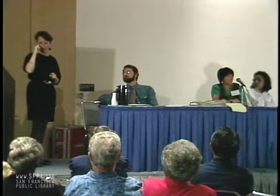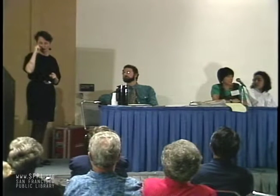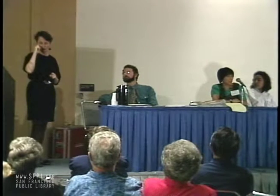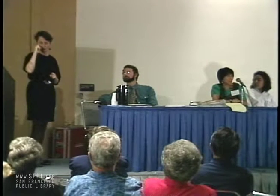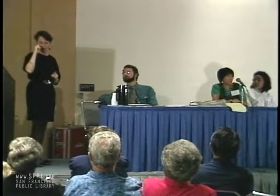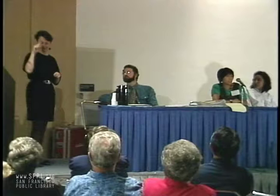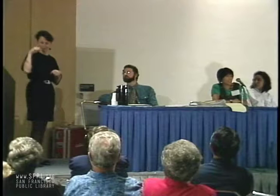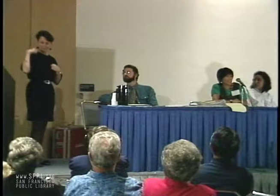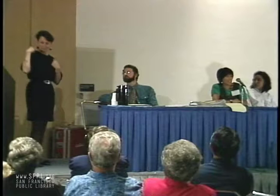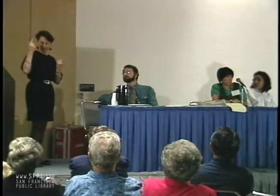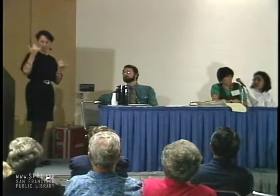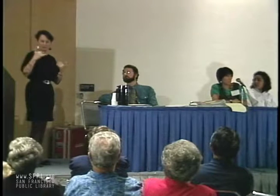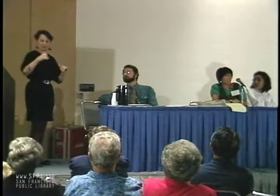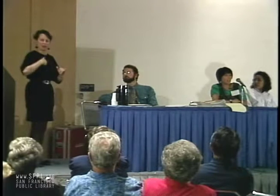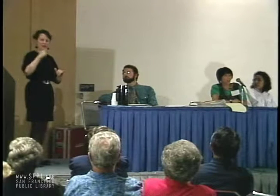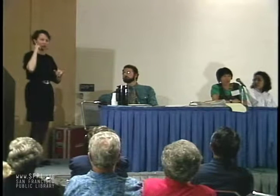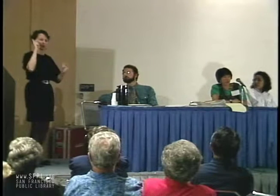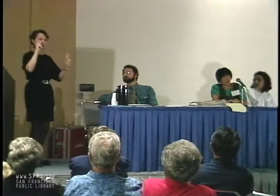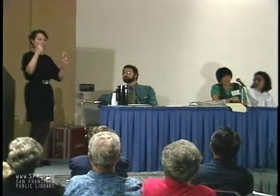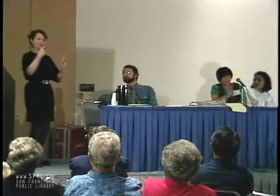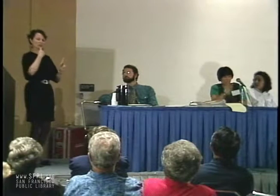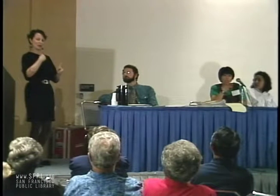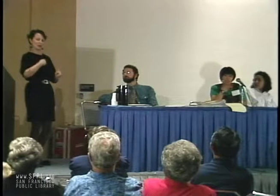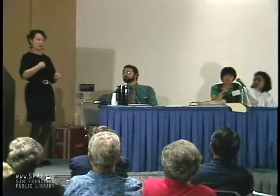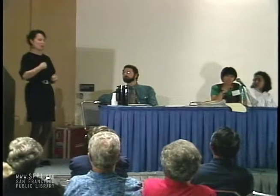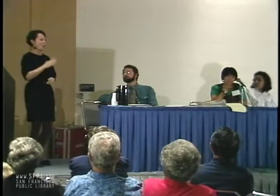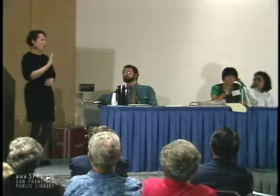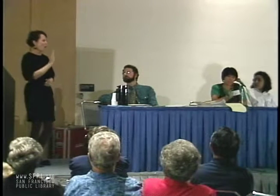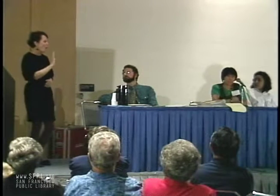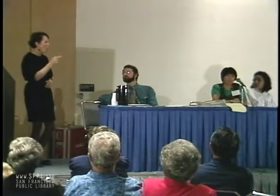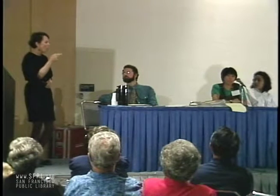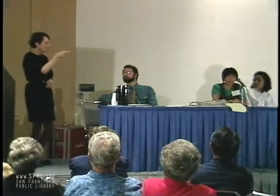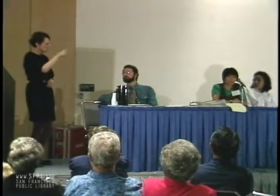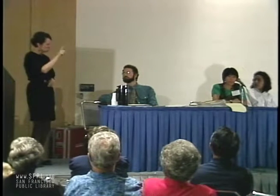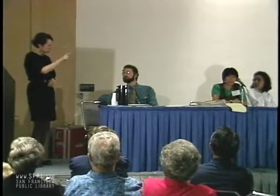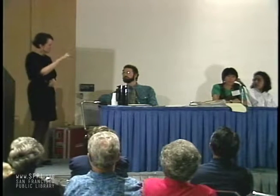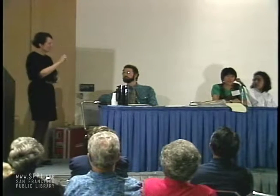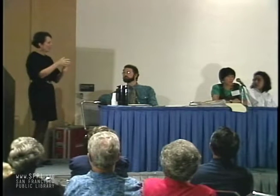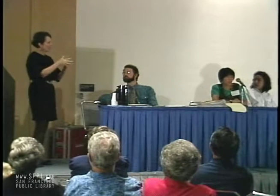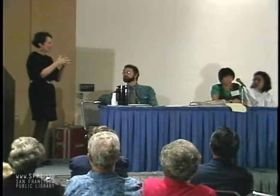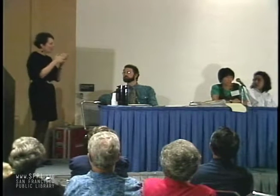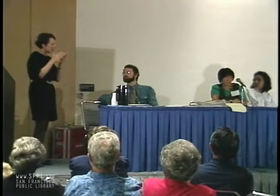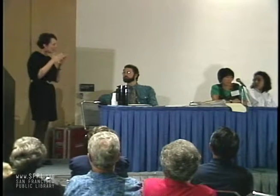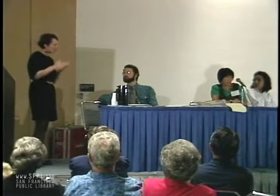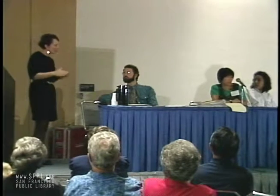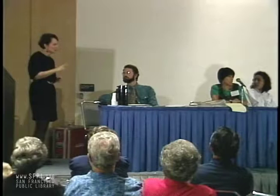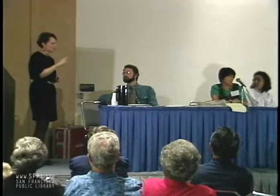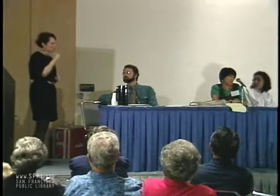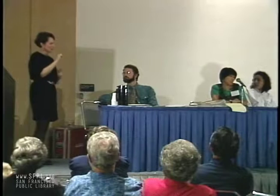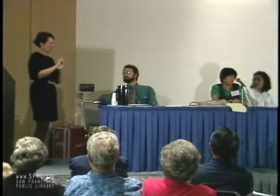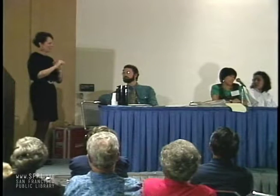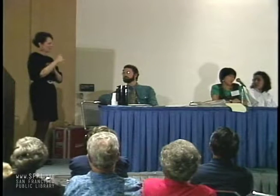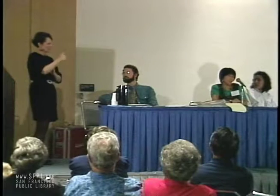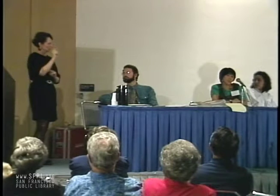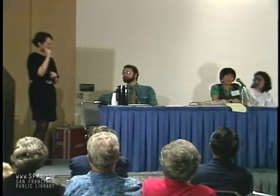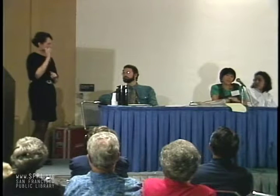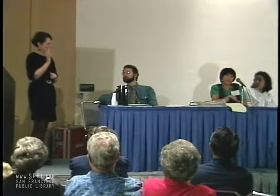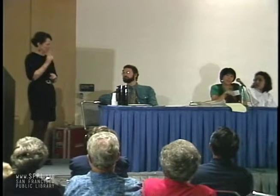still hear people saying to me, no, I'm, and telling me that I should be an American and not identify as being Chinese.